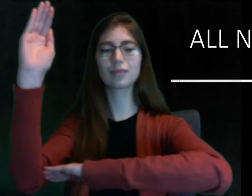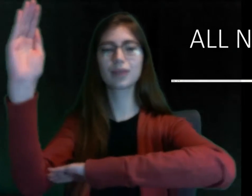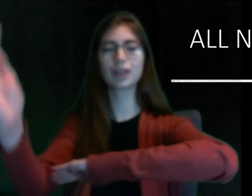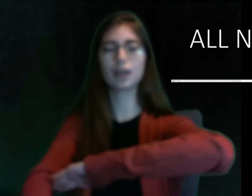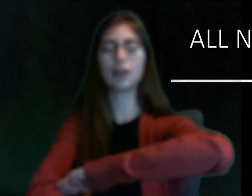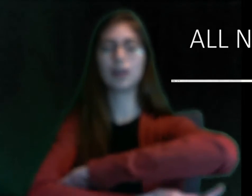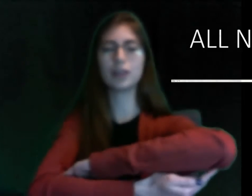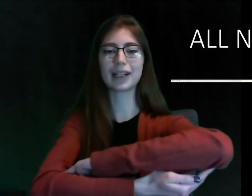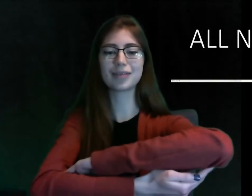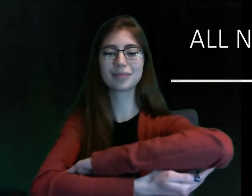All night.